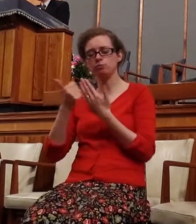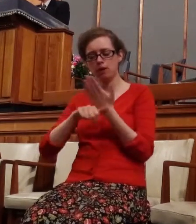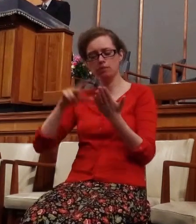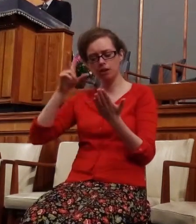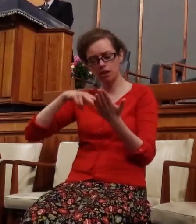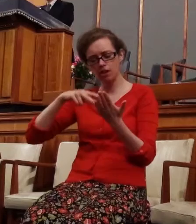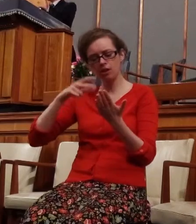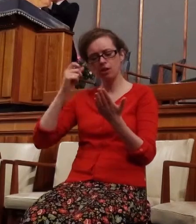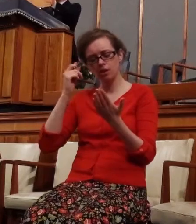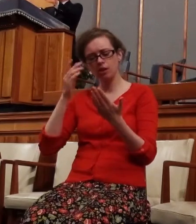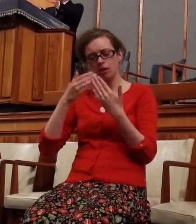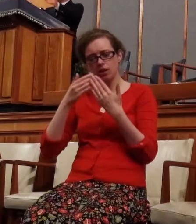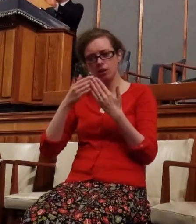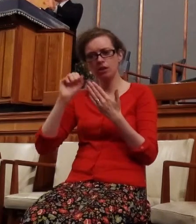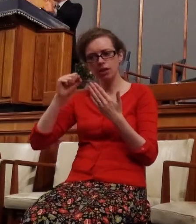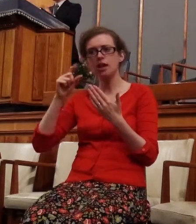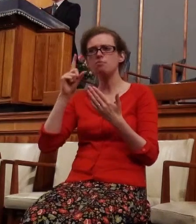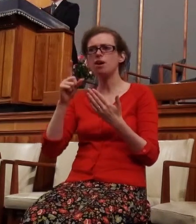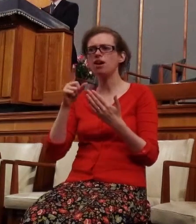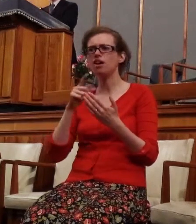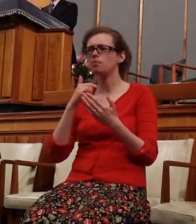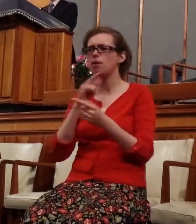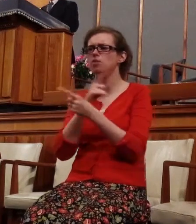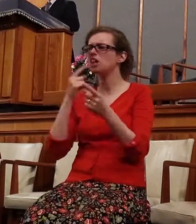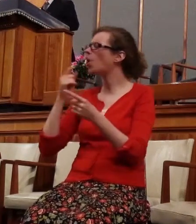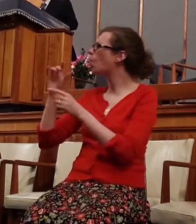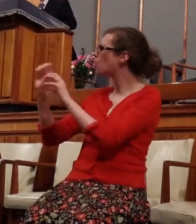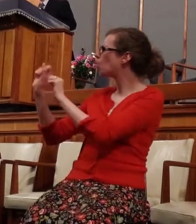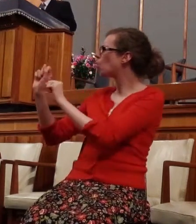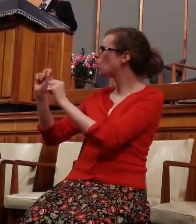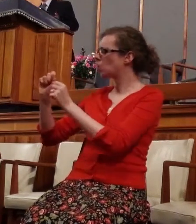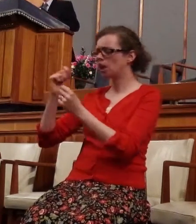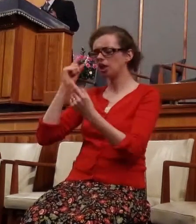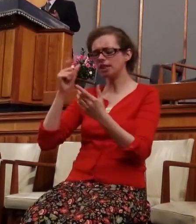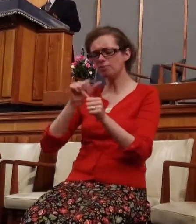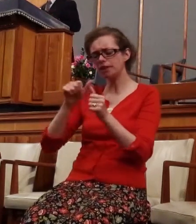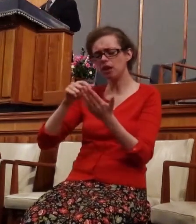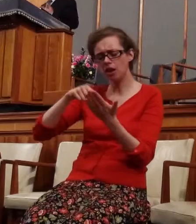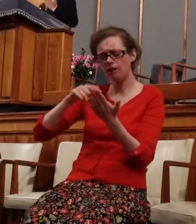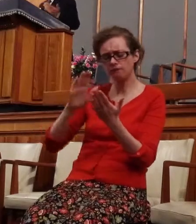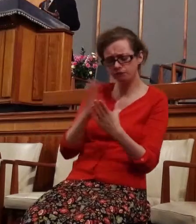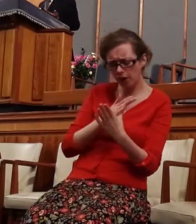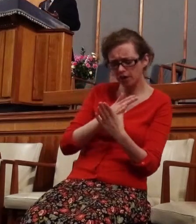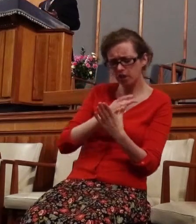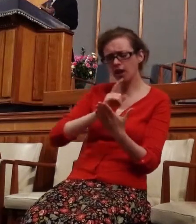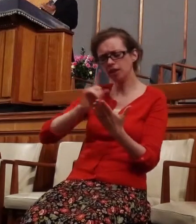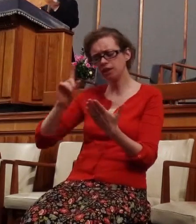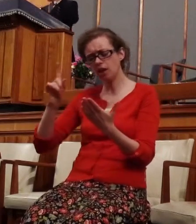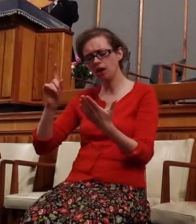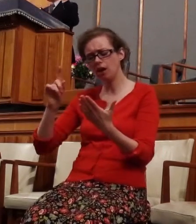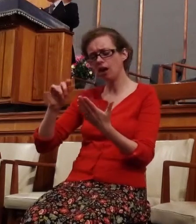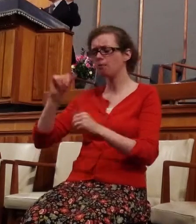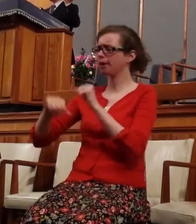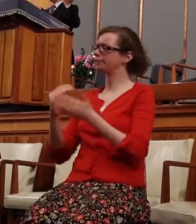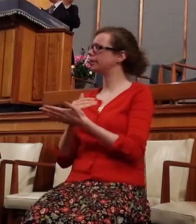the Bible. But don't wait until you understand the Bible. Even for us, preaching the Bible for so many years, but we